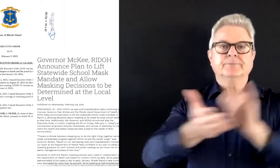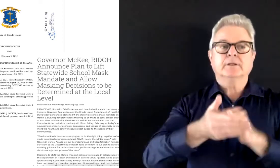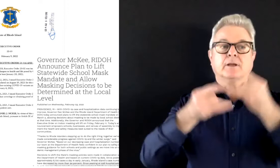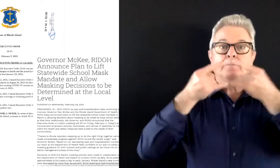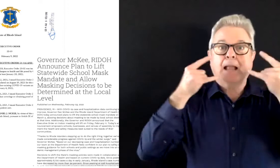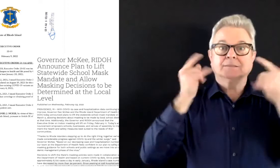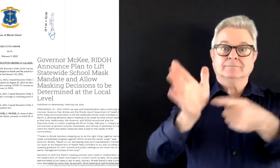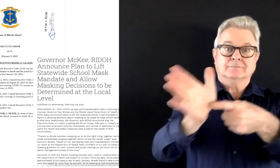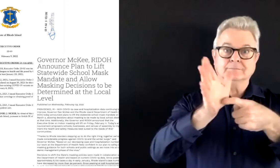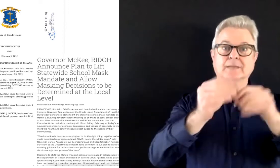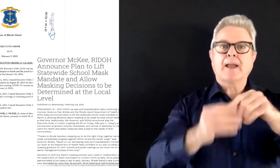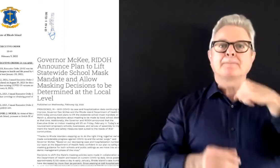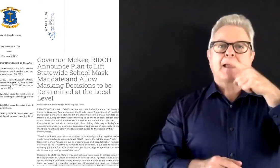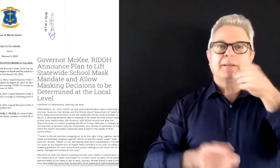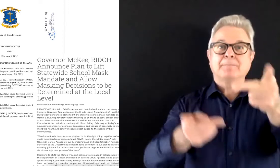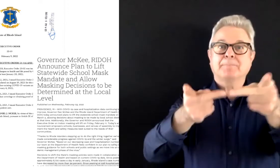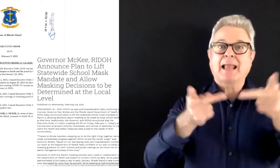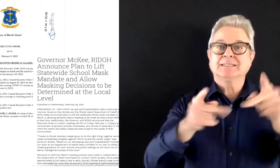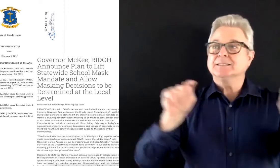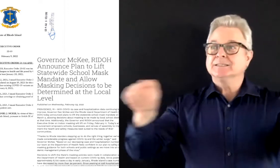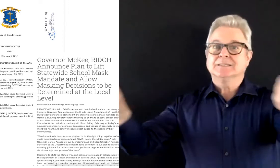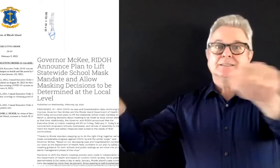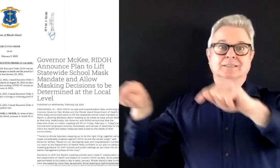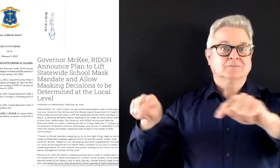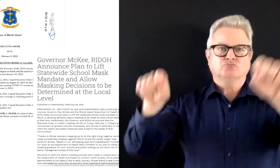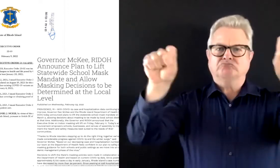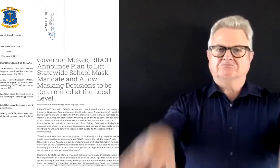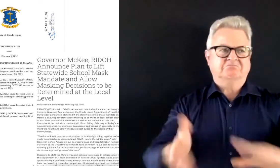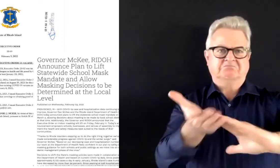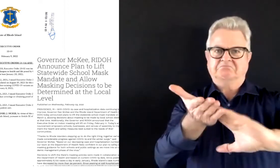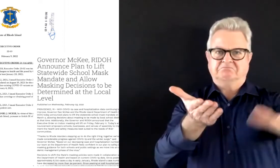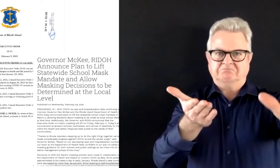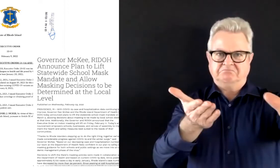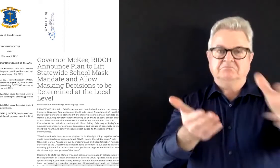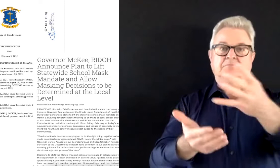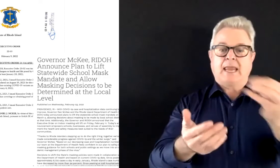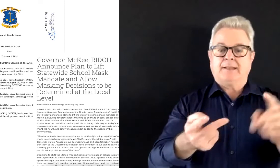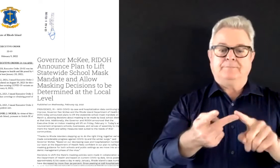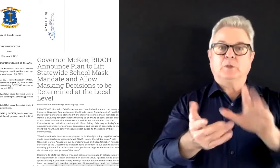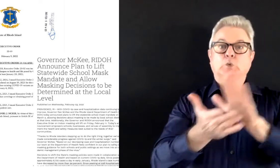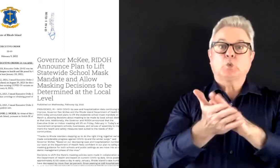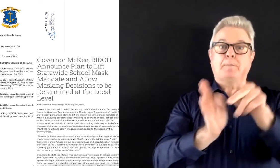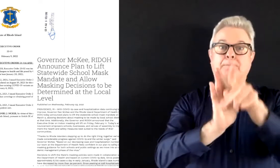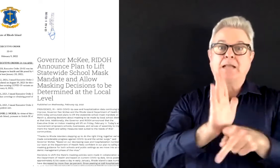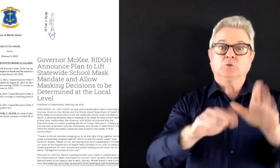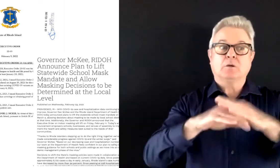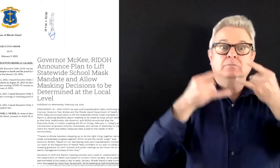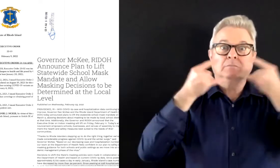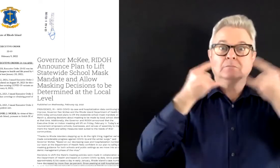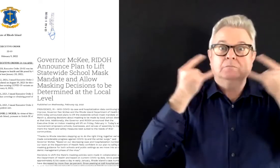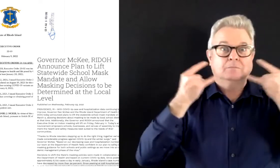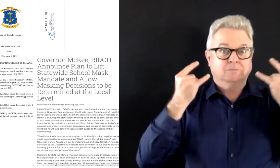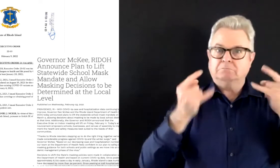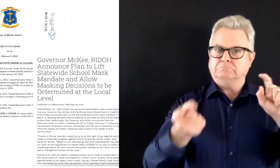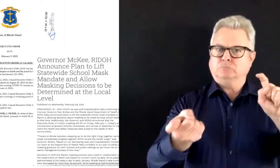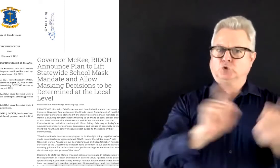order informing the public that mask wearing in public places will be dropped and no longer required,